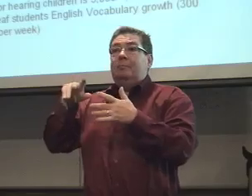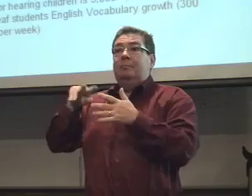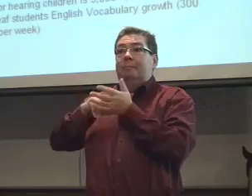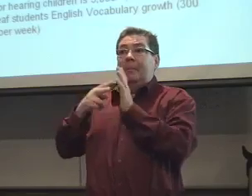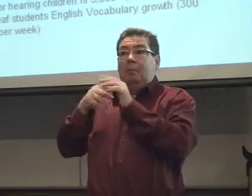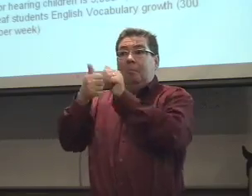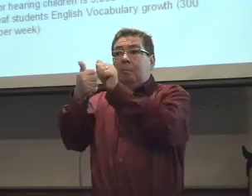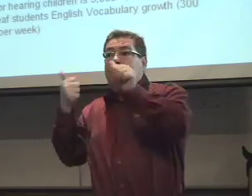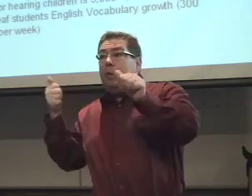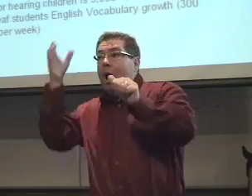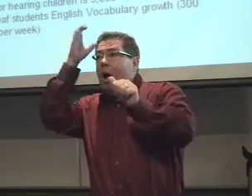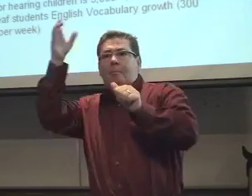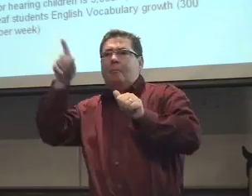this means.